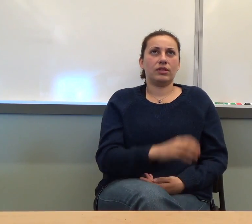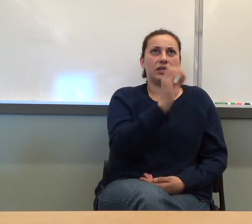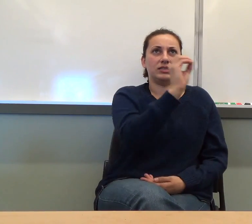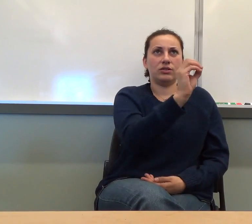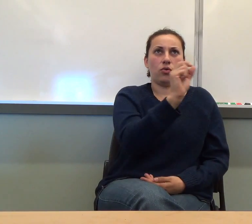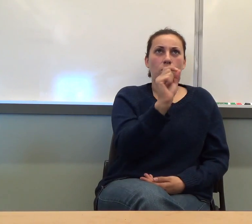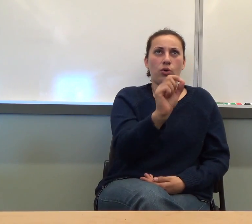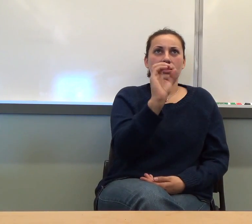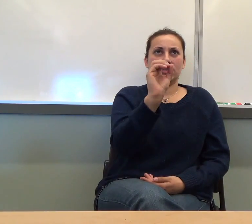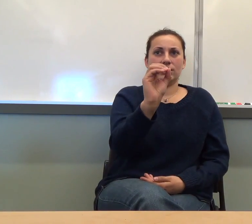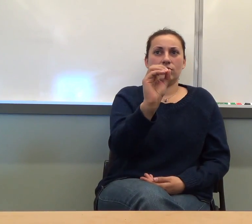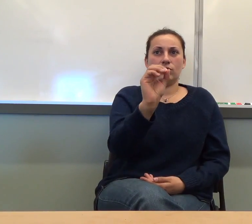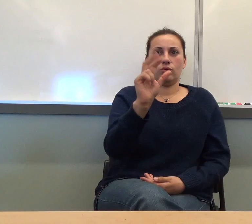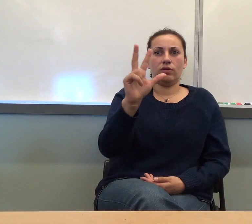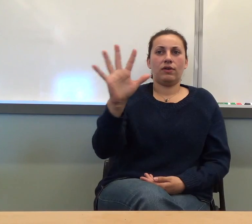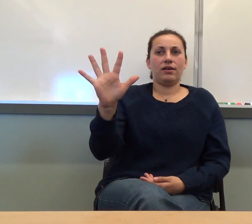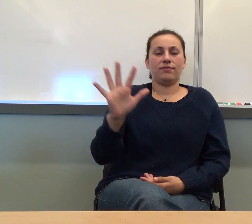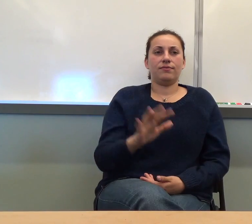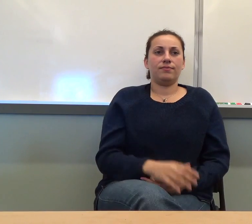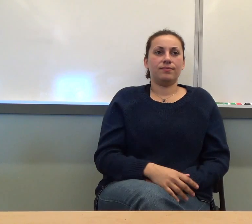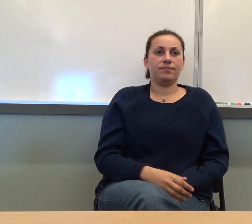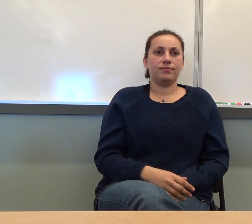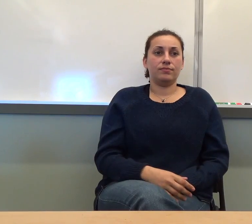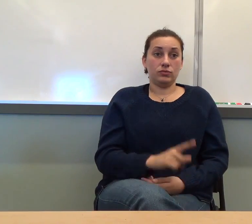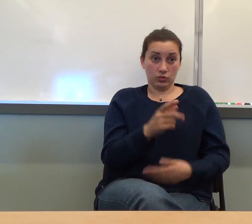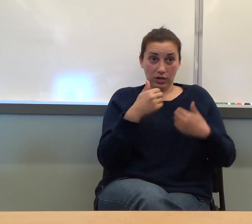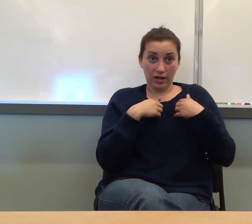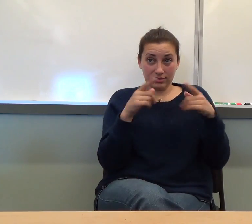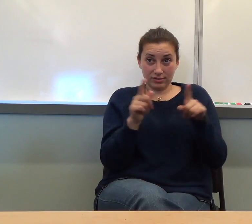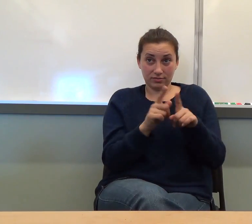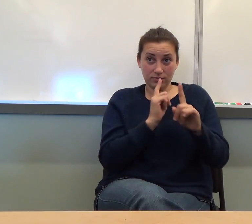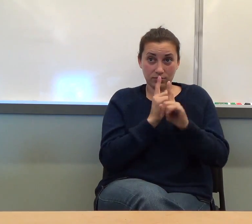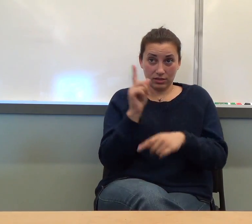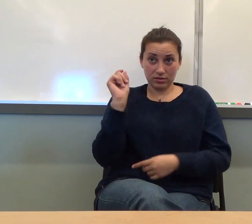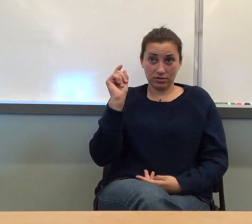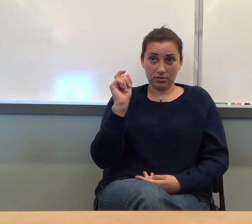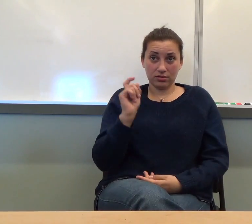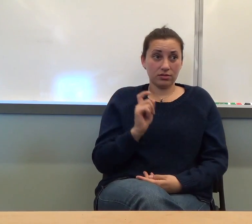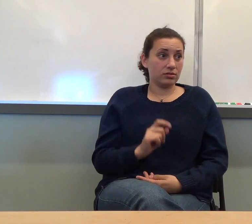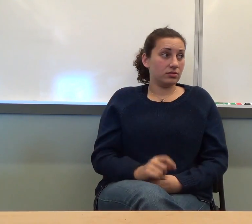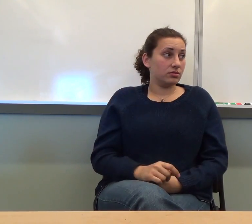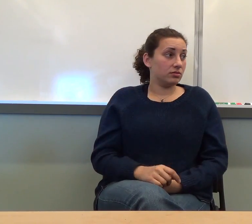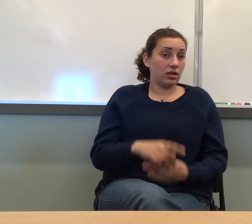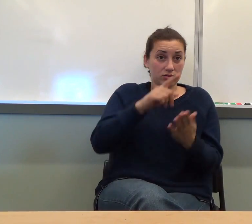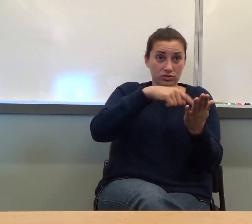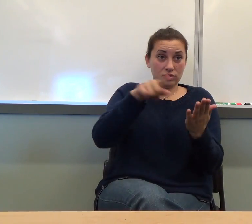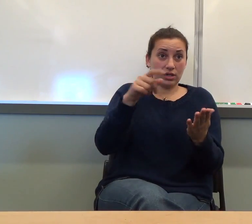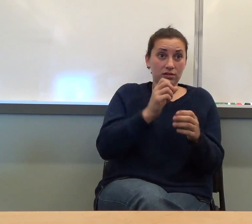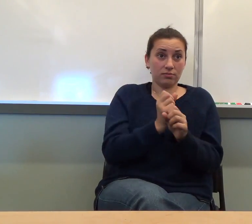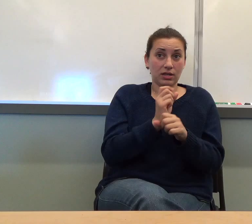Is that what you get? Let me check it, are you sure?